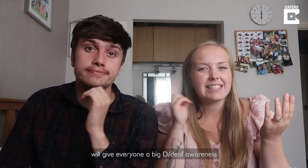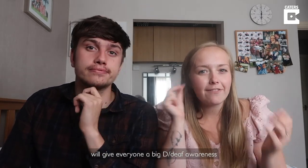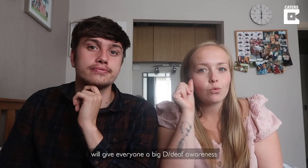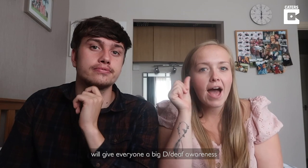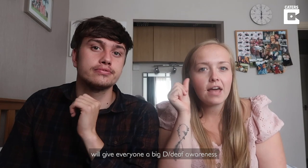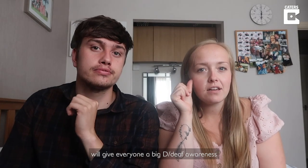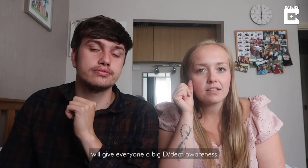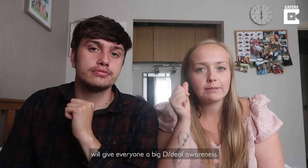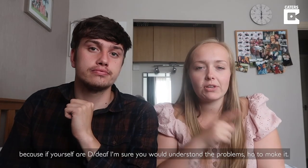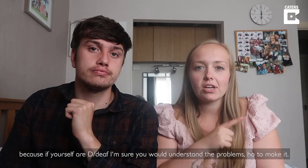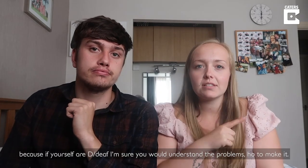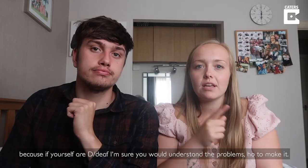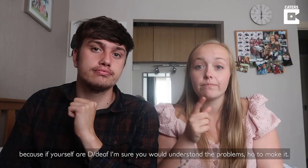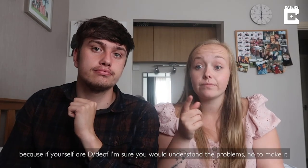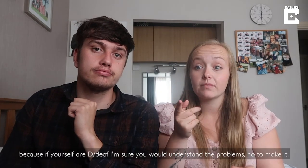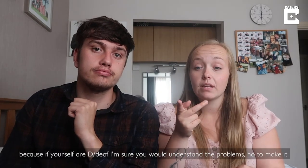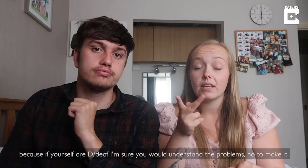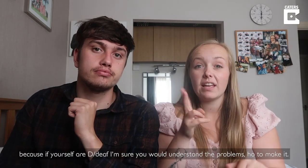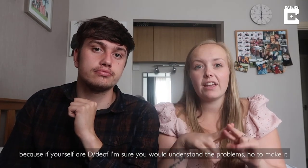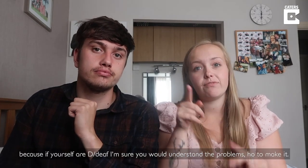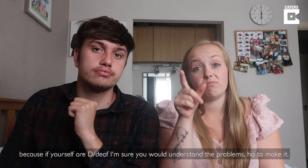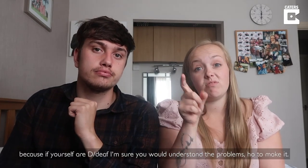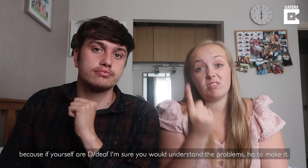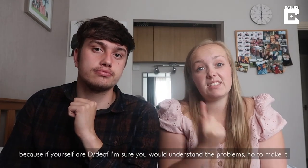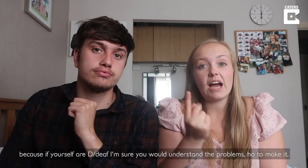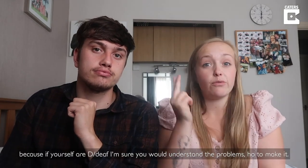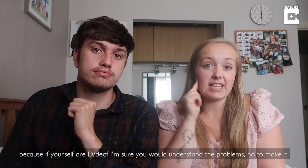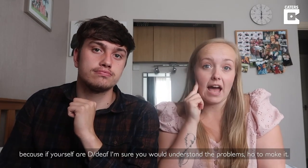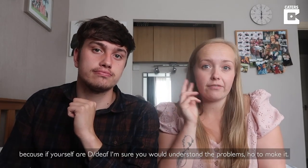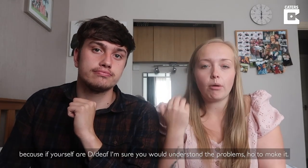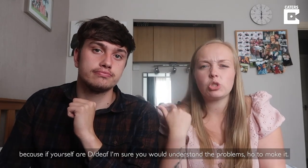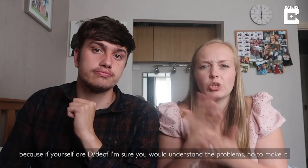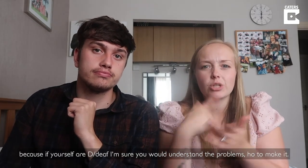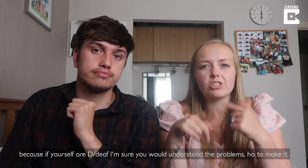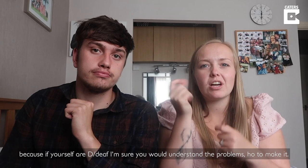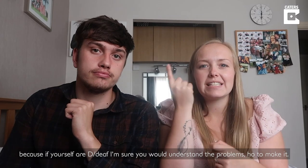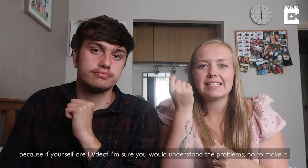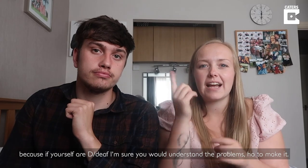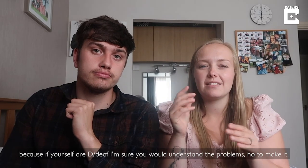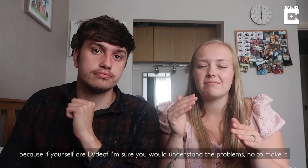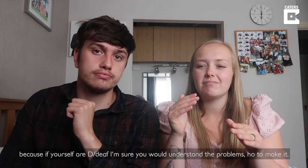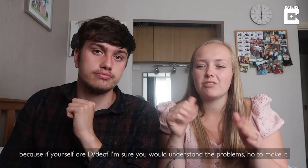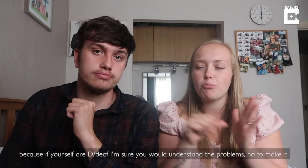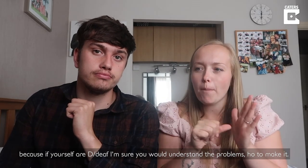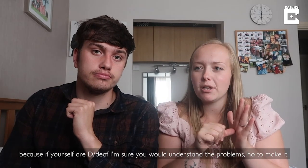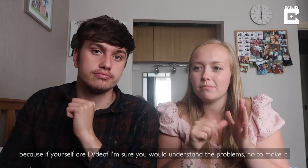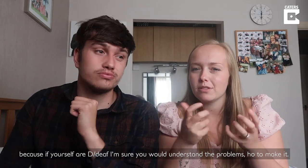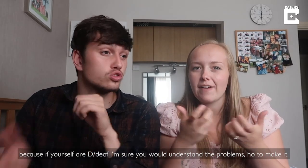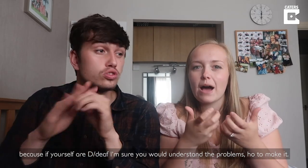deaf awareness, because if yourself are deaf, I'm sure you would understand the problems of how